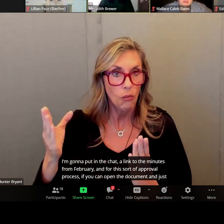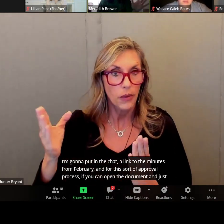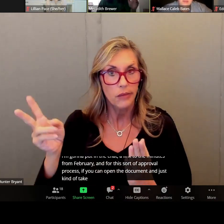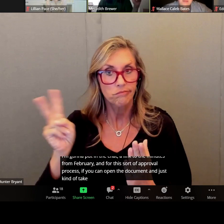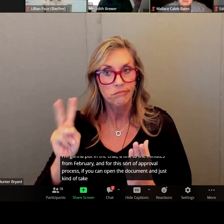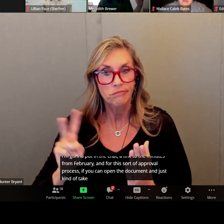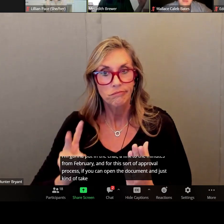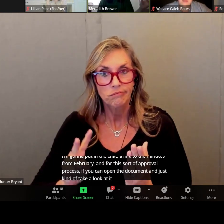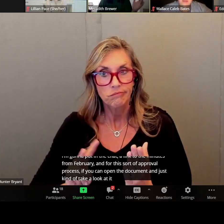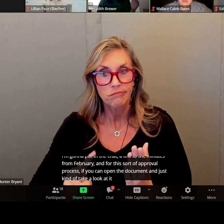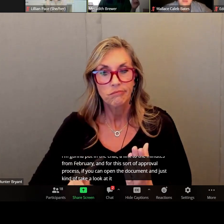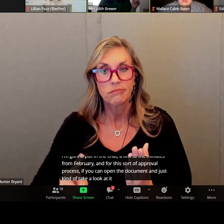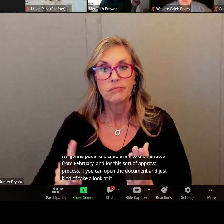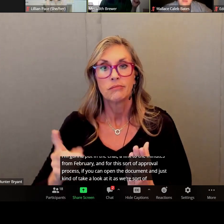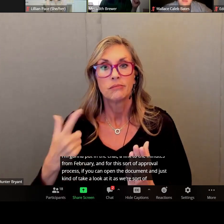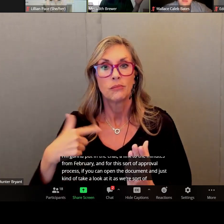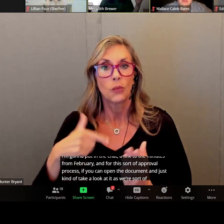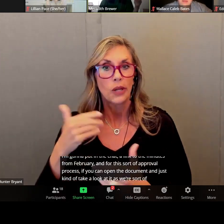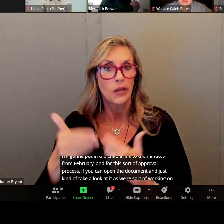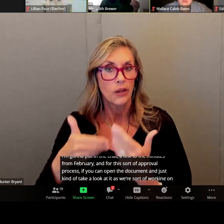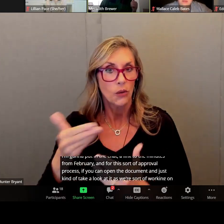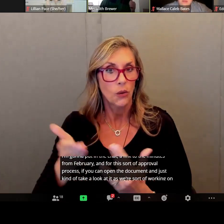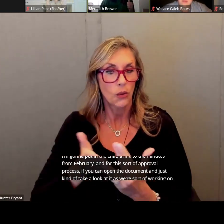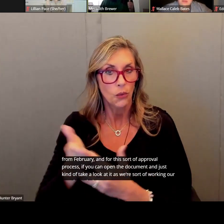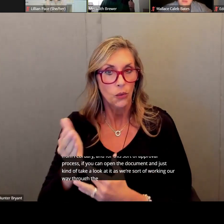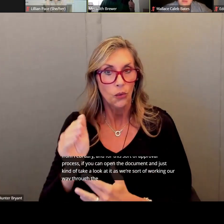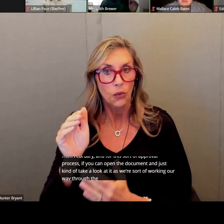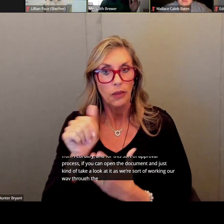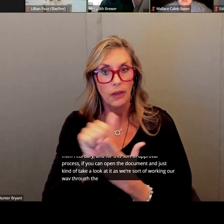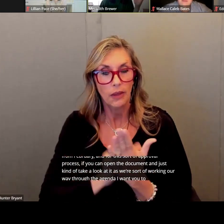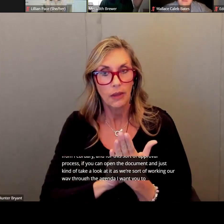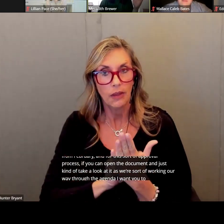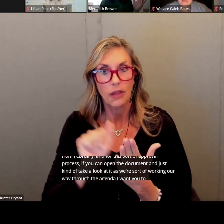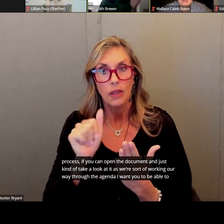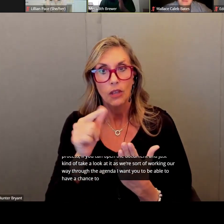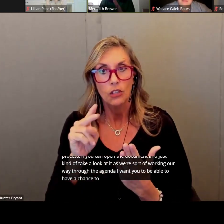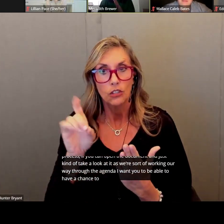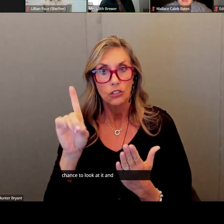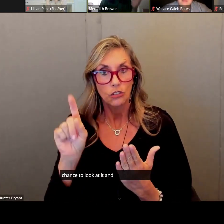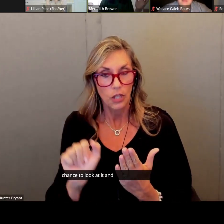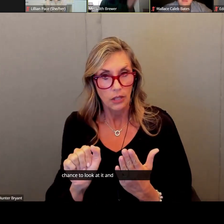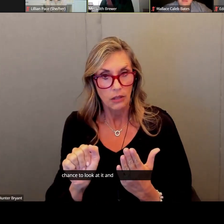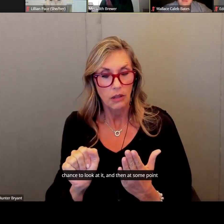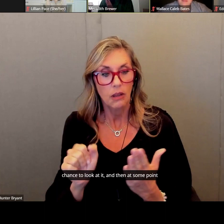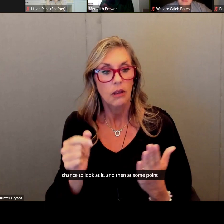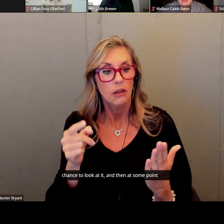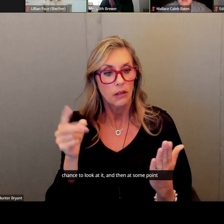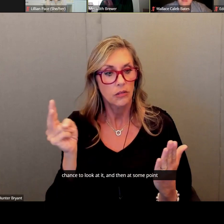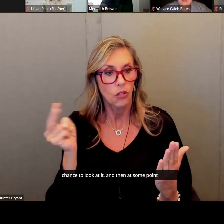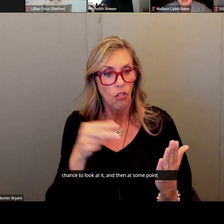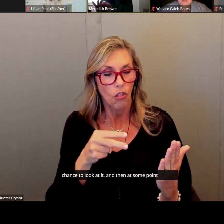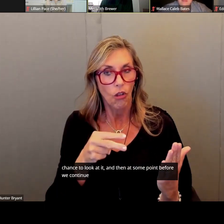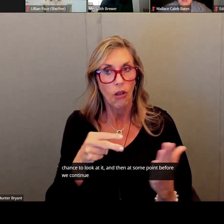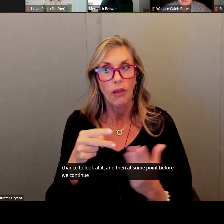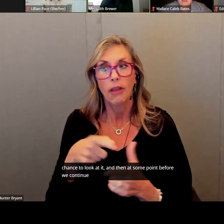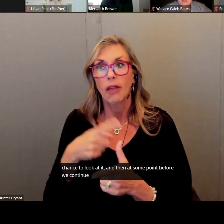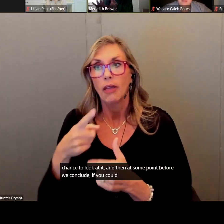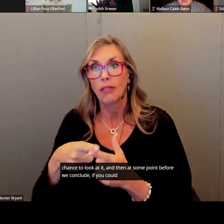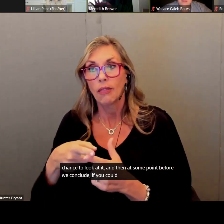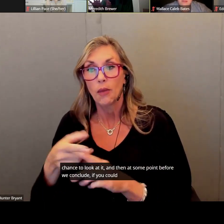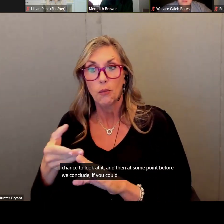we're sort of working our way through the agenda, I want you to be able to have a chance to look at it. And then at some point before we conclude, if you could